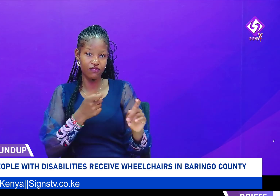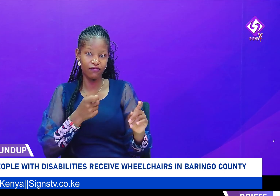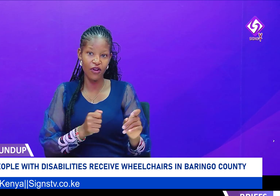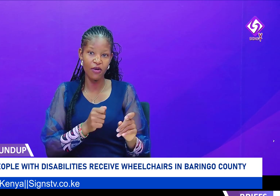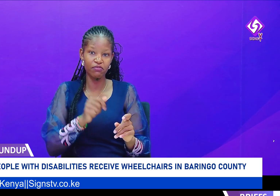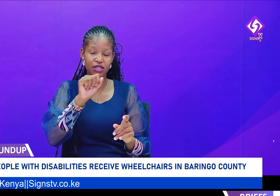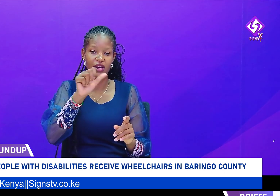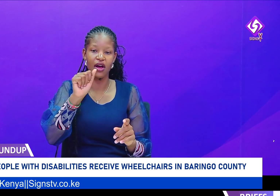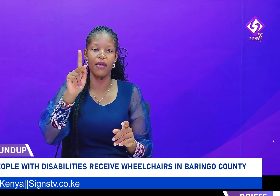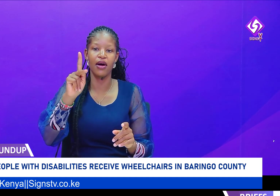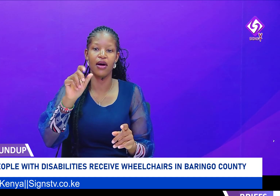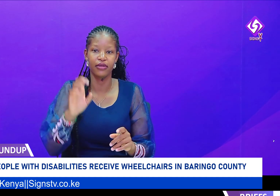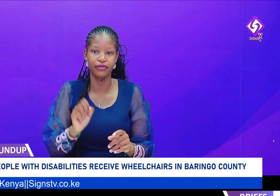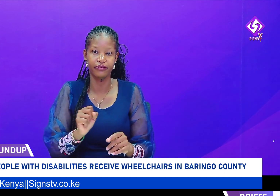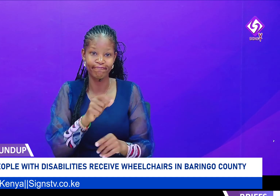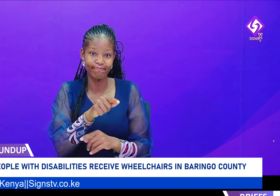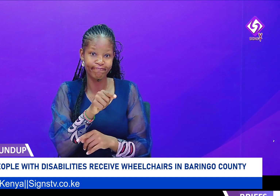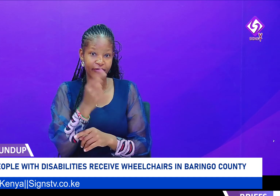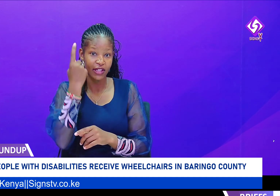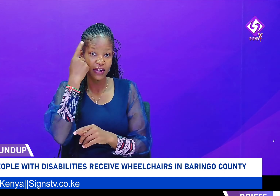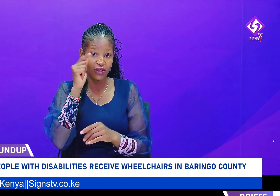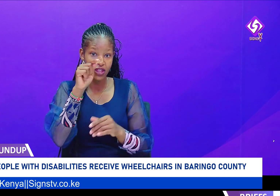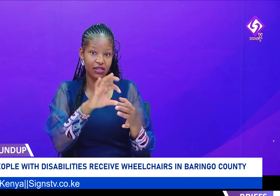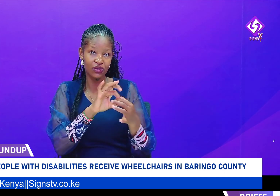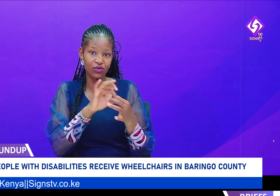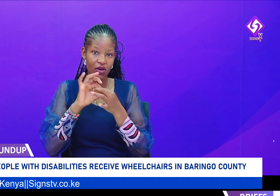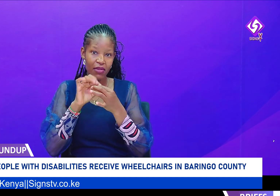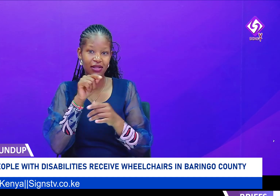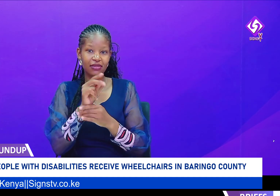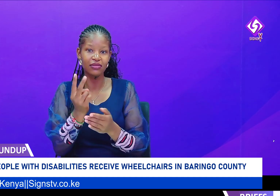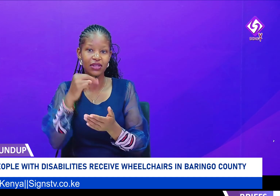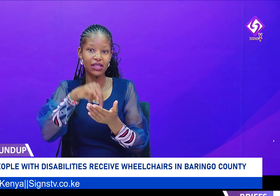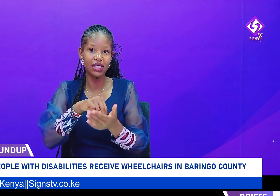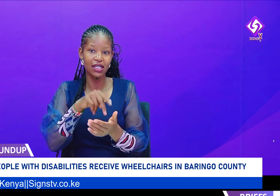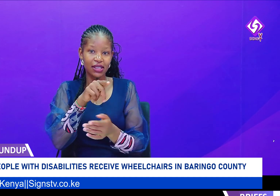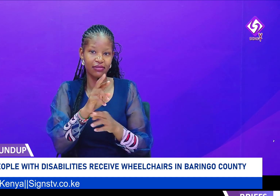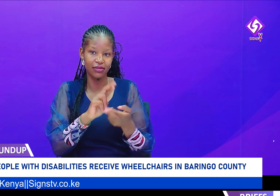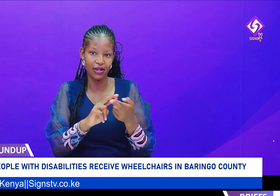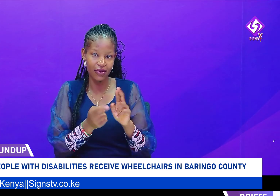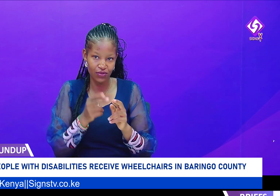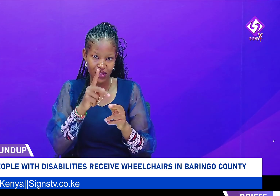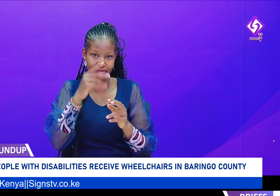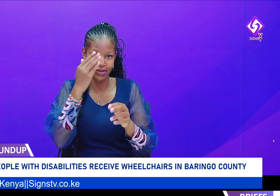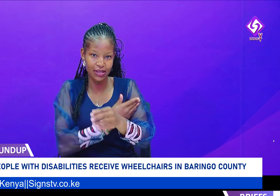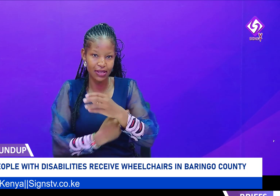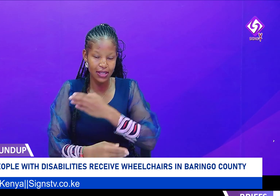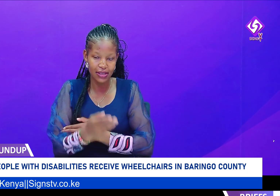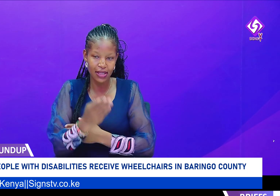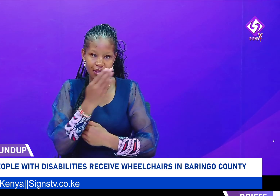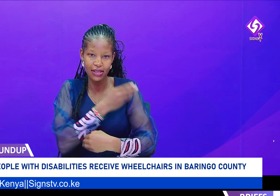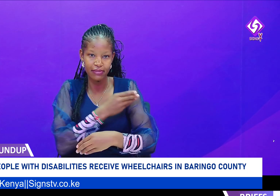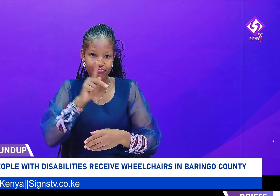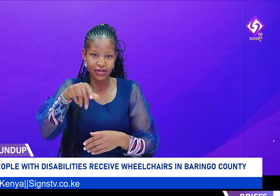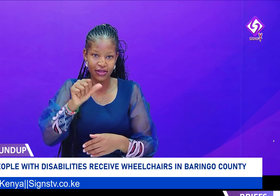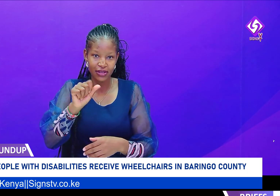resulting from snake bites, crocodile attacks, conflict-related injuries, lifestyle